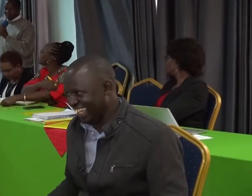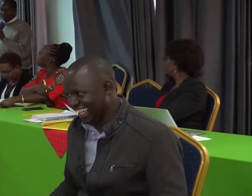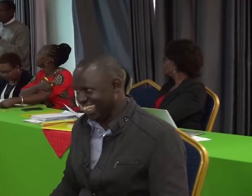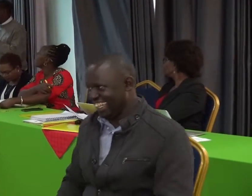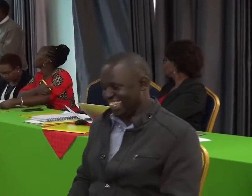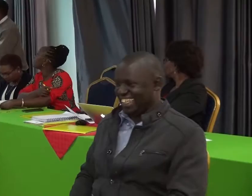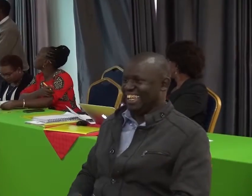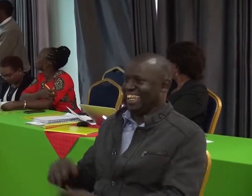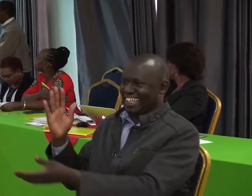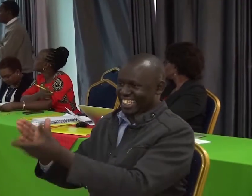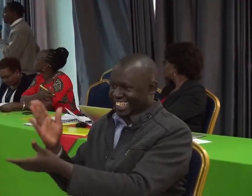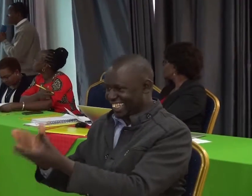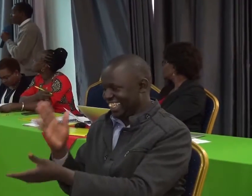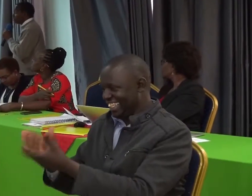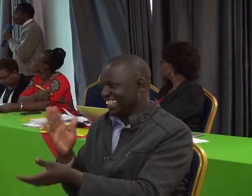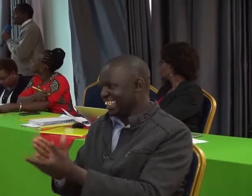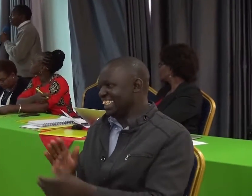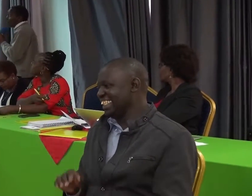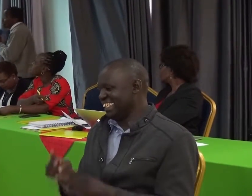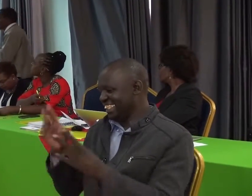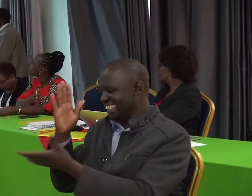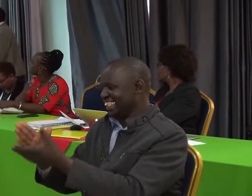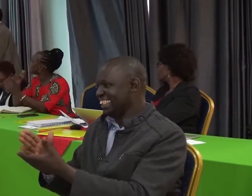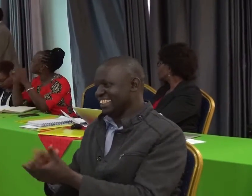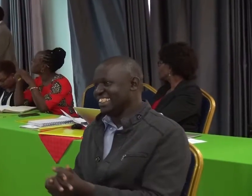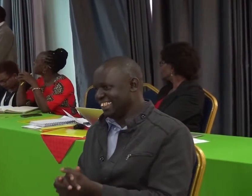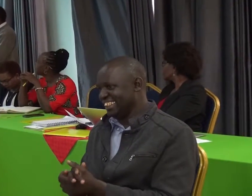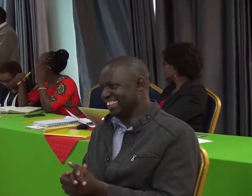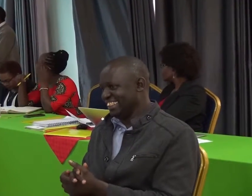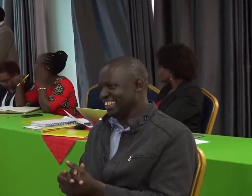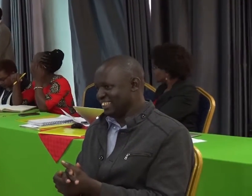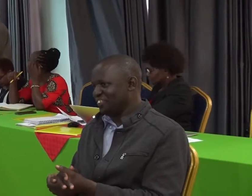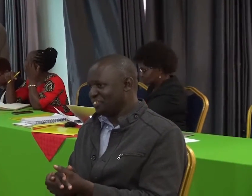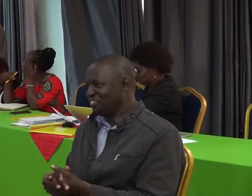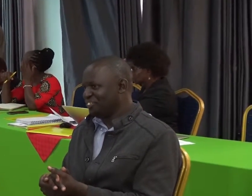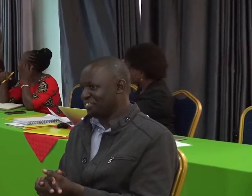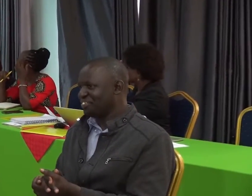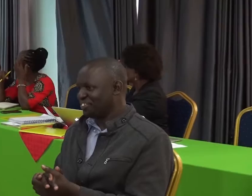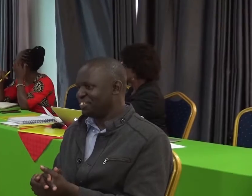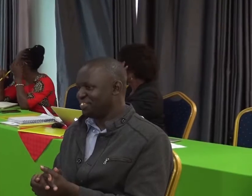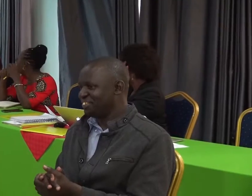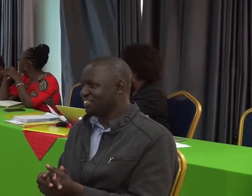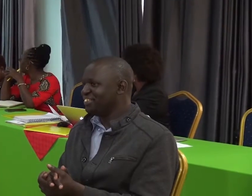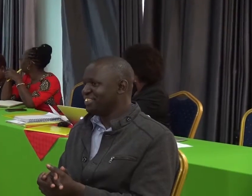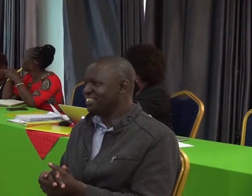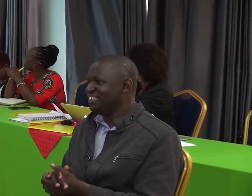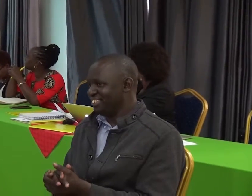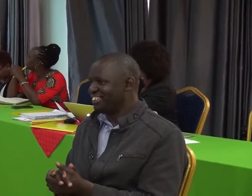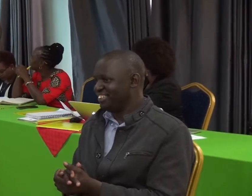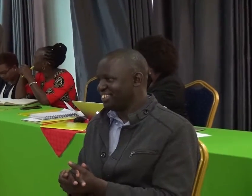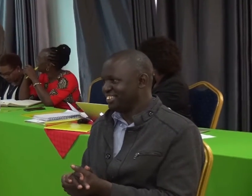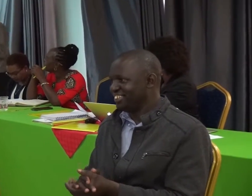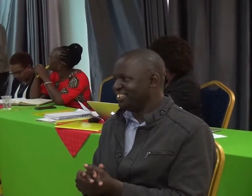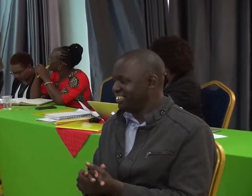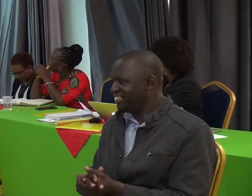complain. Yeah. Effective individualized support measures are provided in environments that maximize academic and